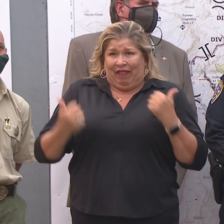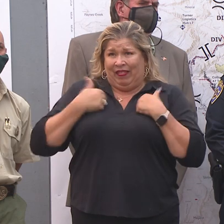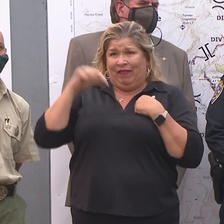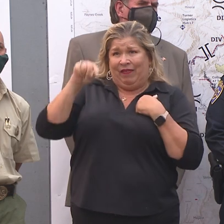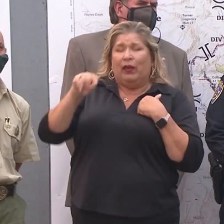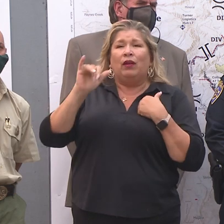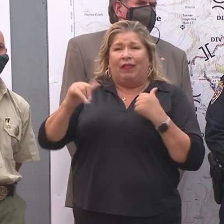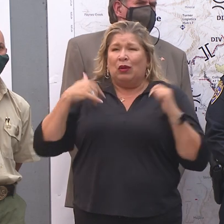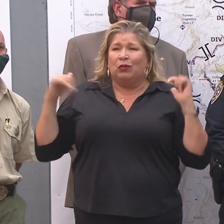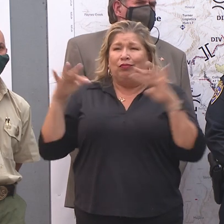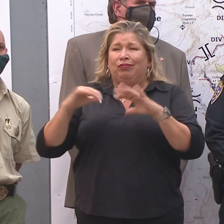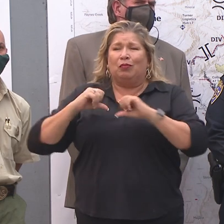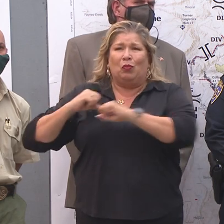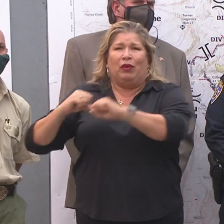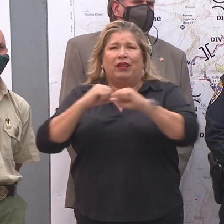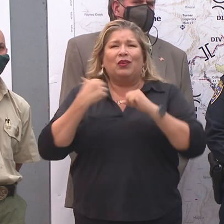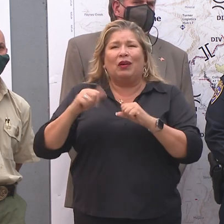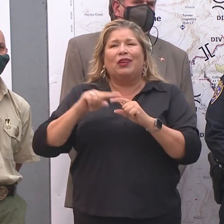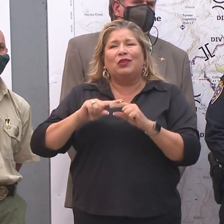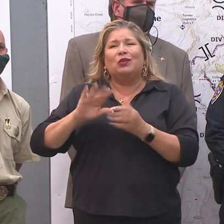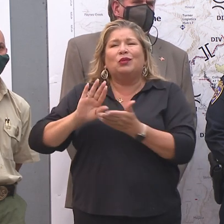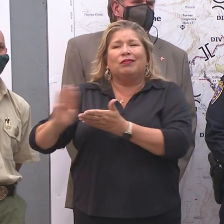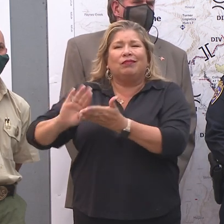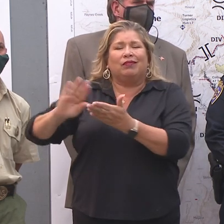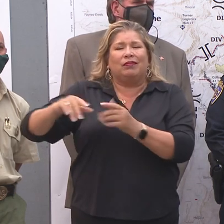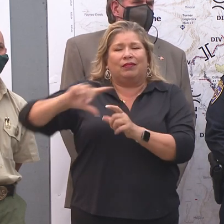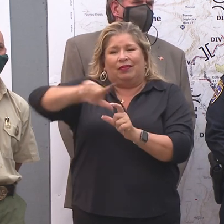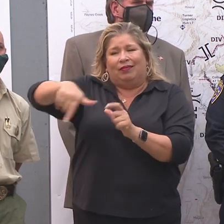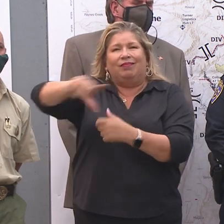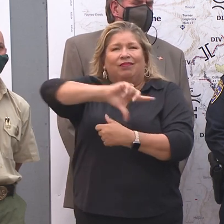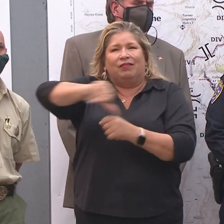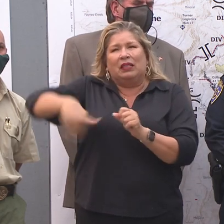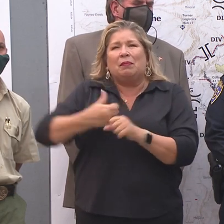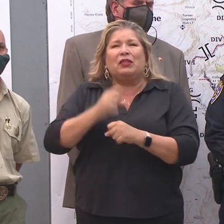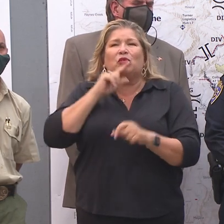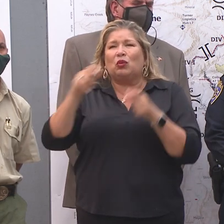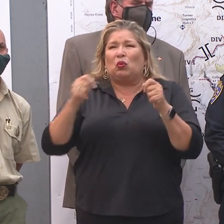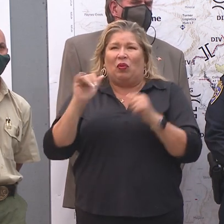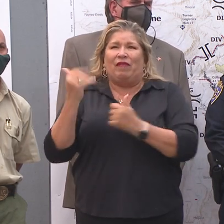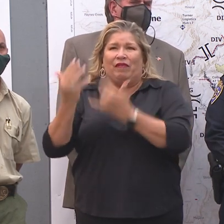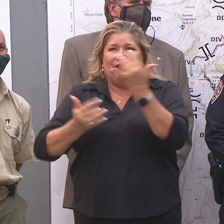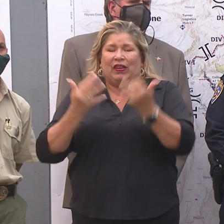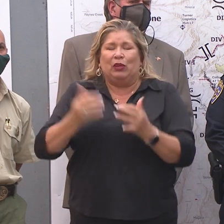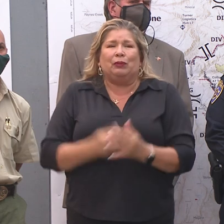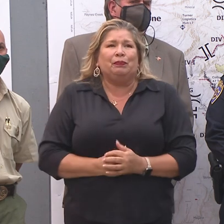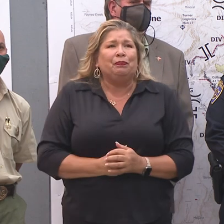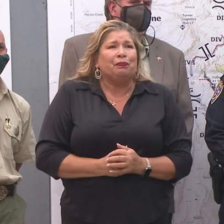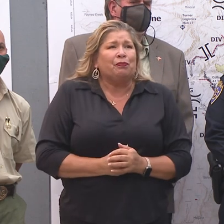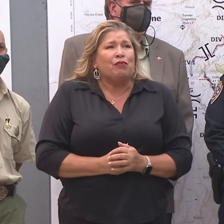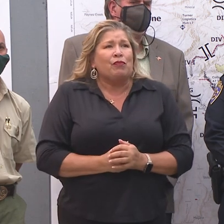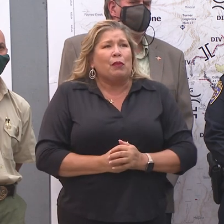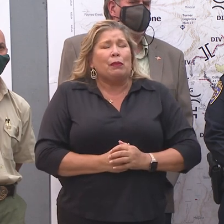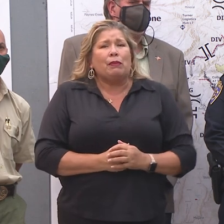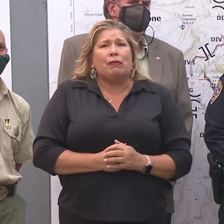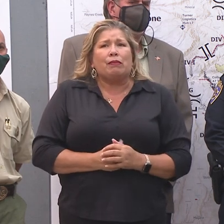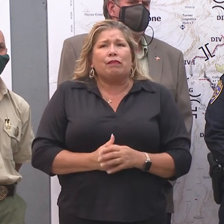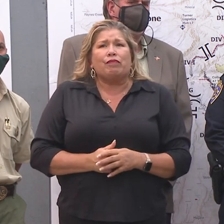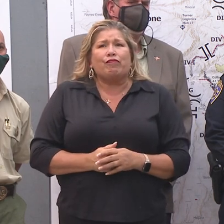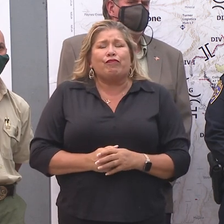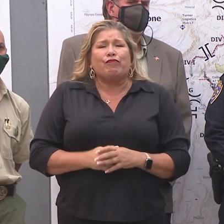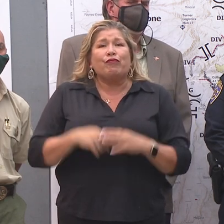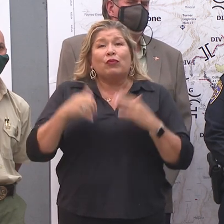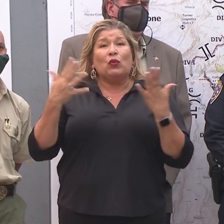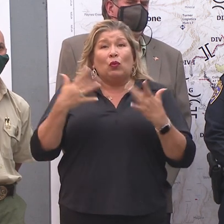and then get some perimeter control on the fires that we have. The concern we have going into the next